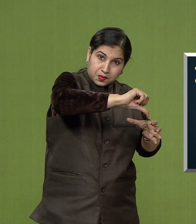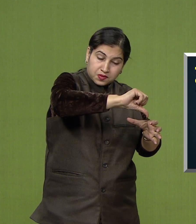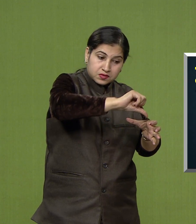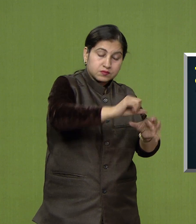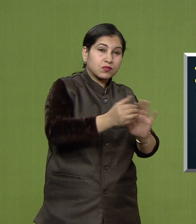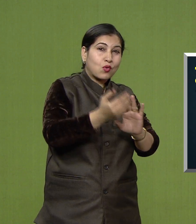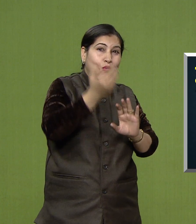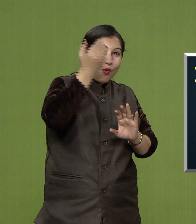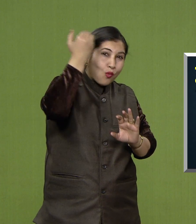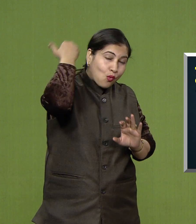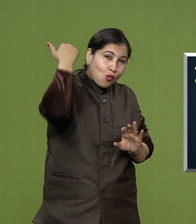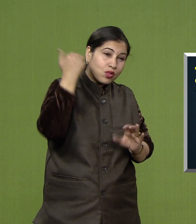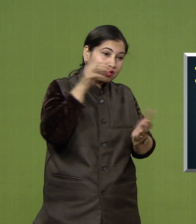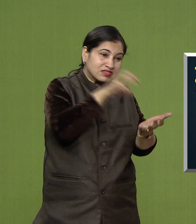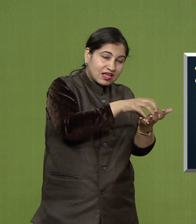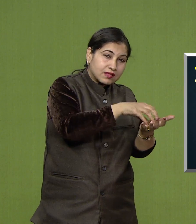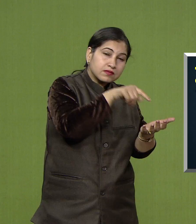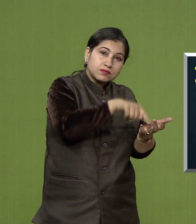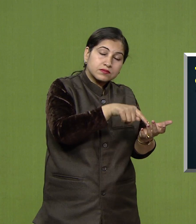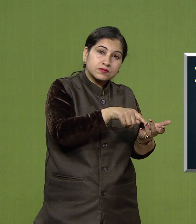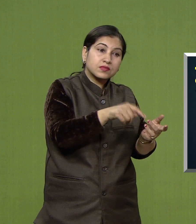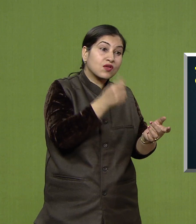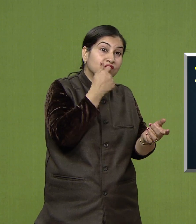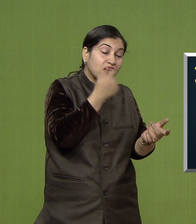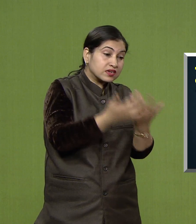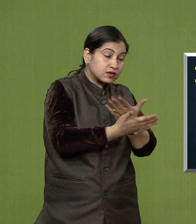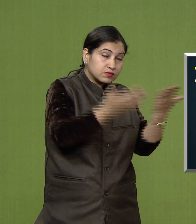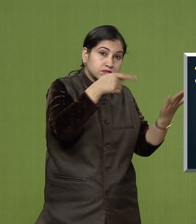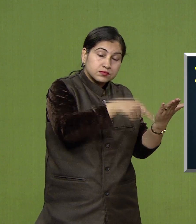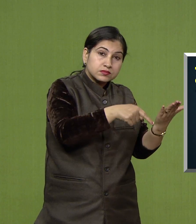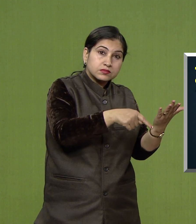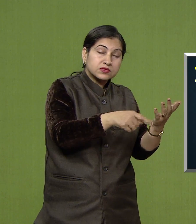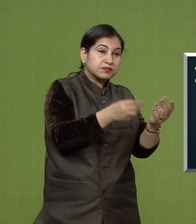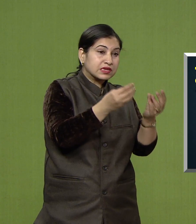For old stains on white cottons, you need to dip the stained portion in glycerin